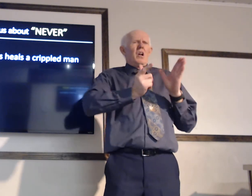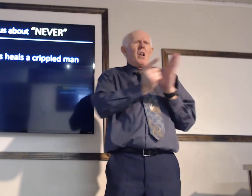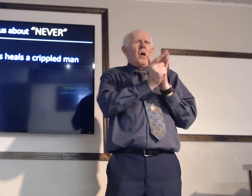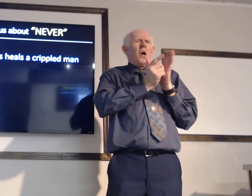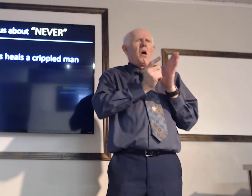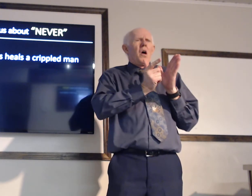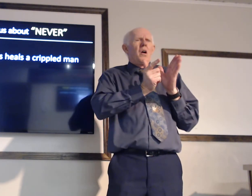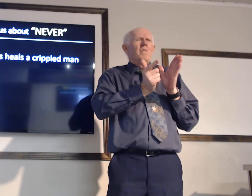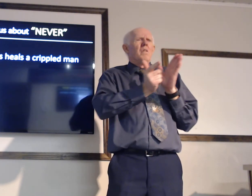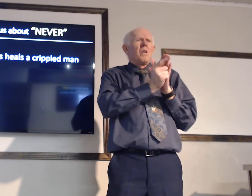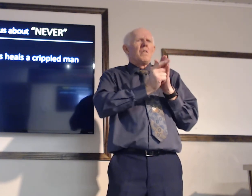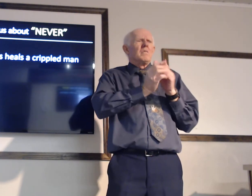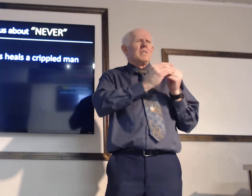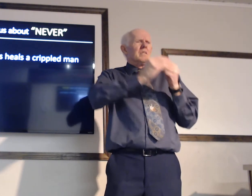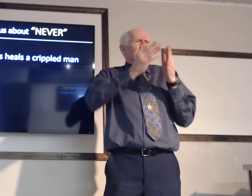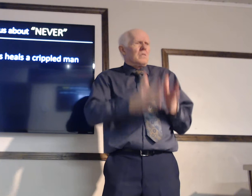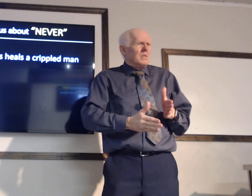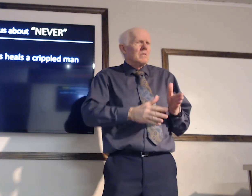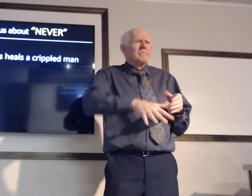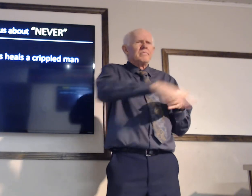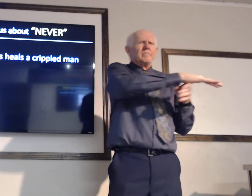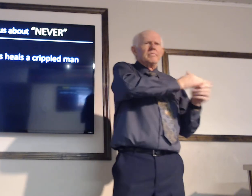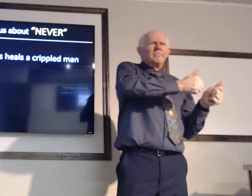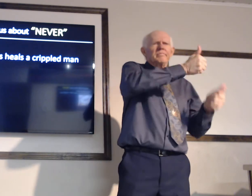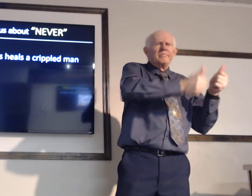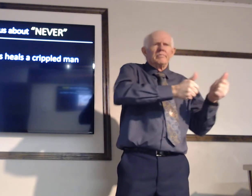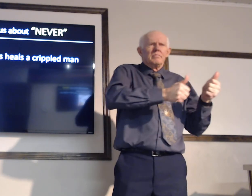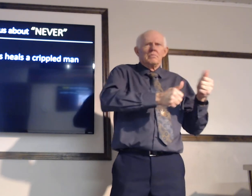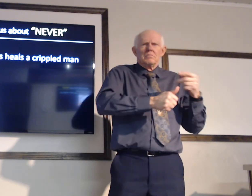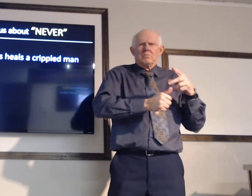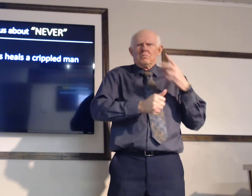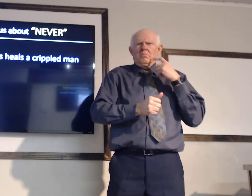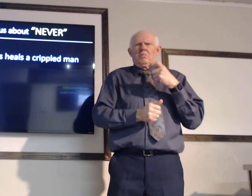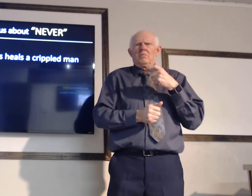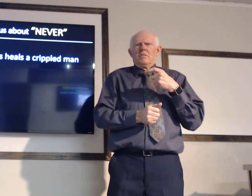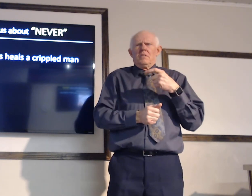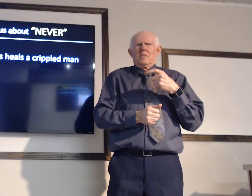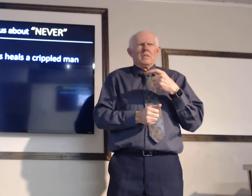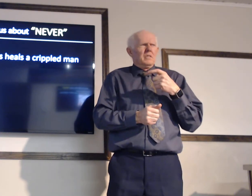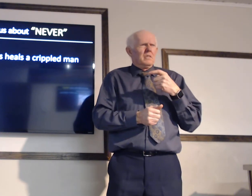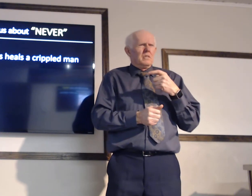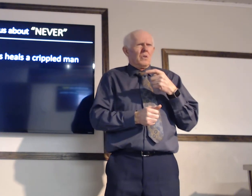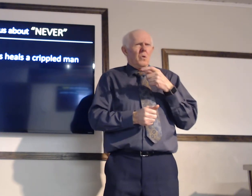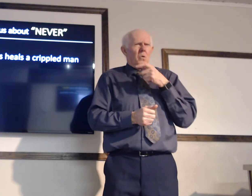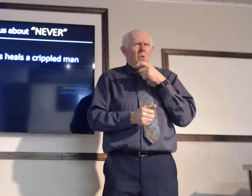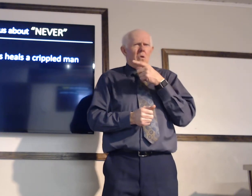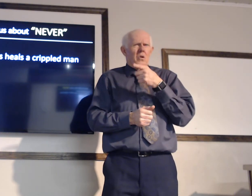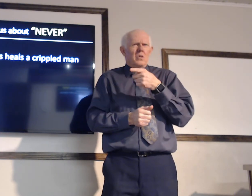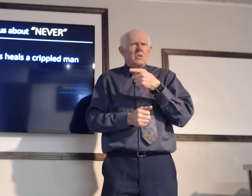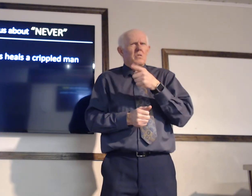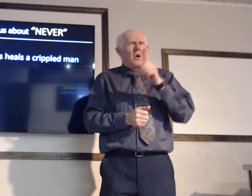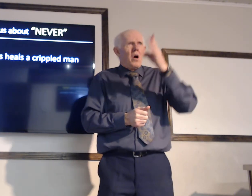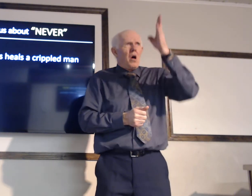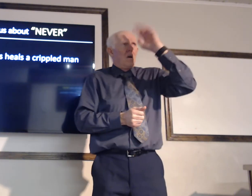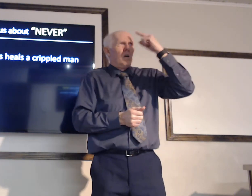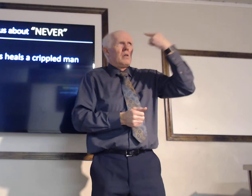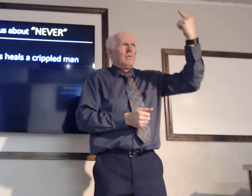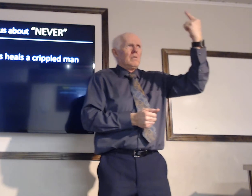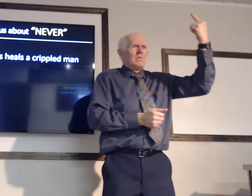And the teachers of the law and the leaders, they saw this. And they said,